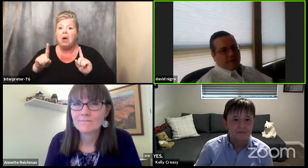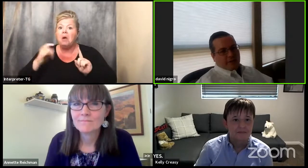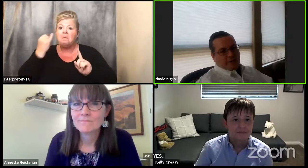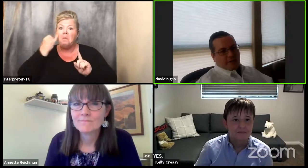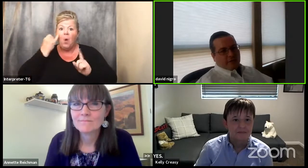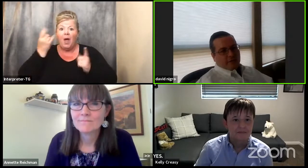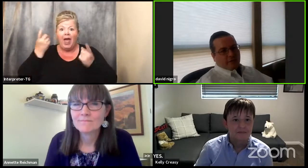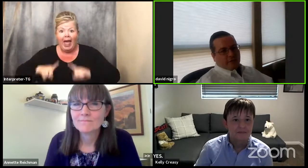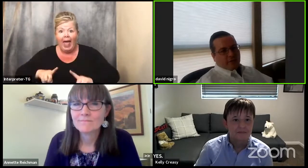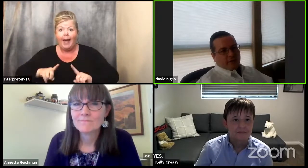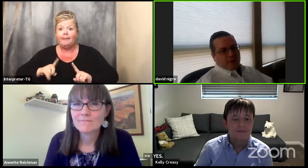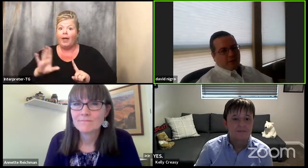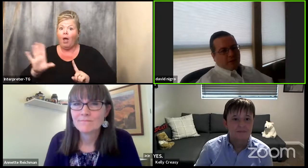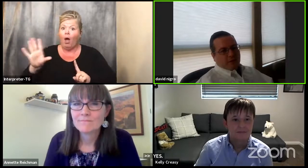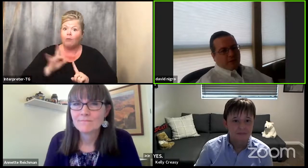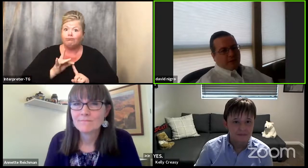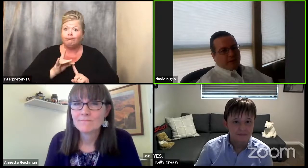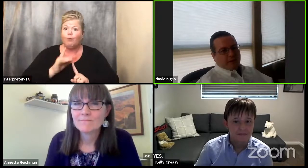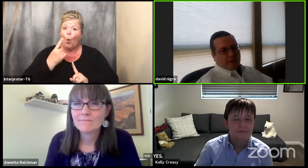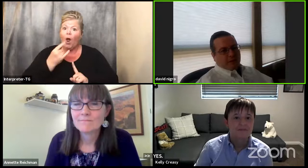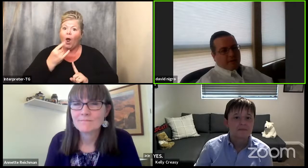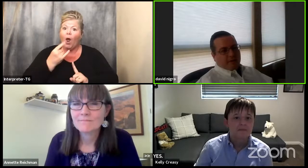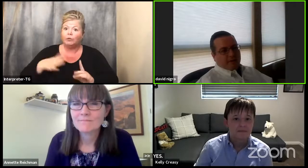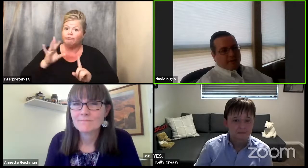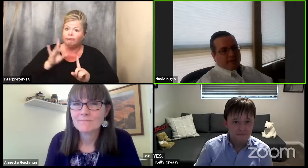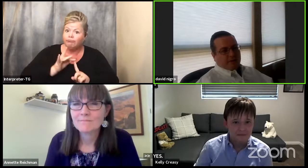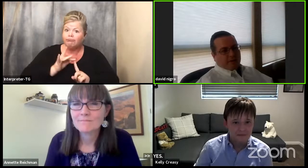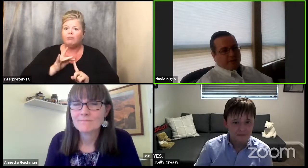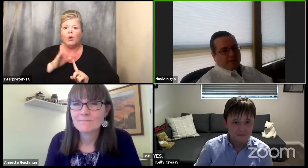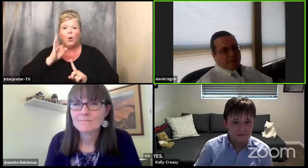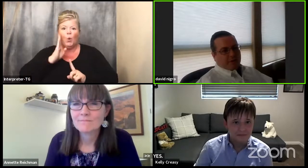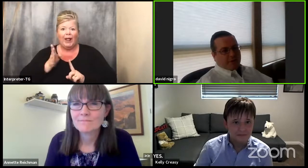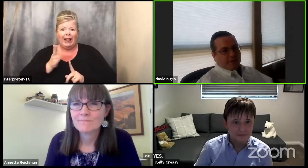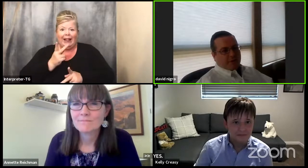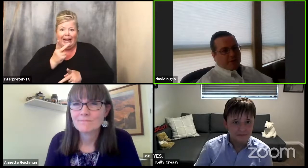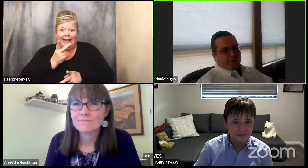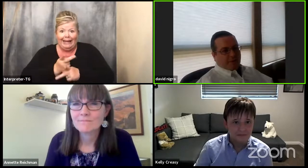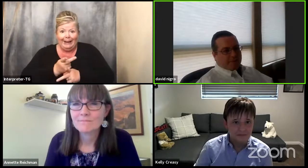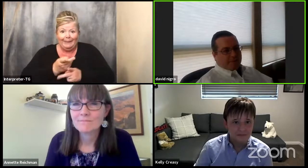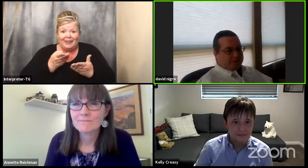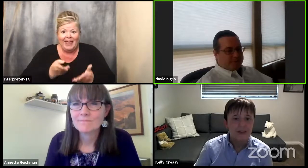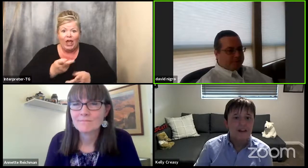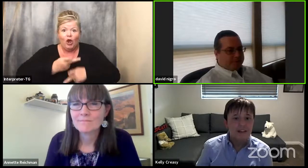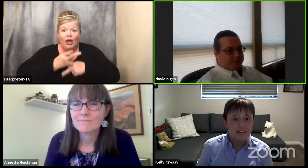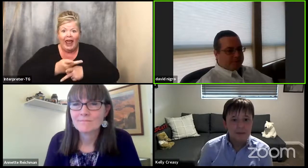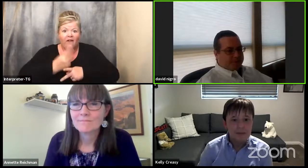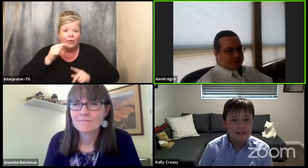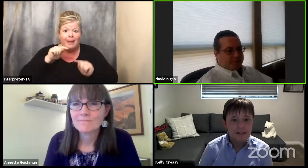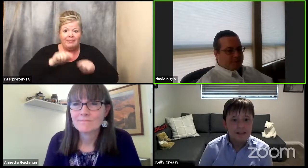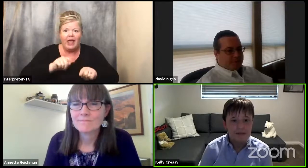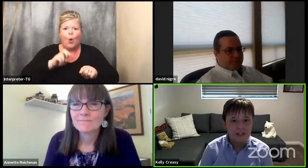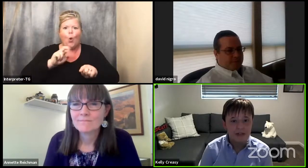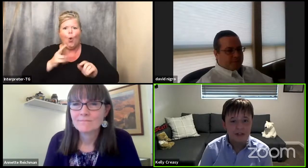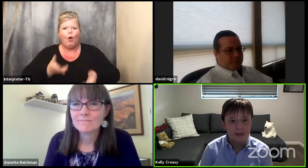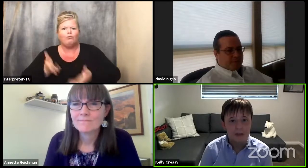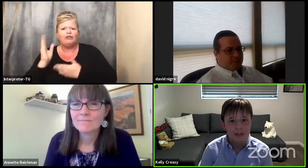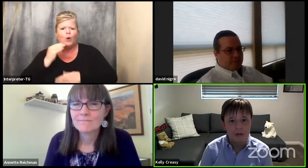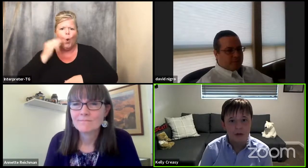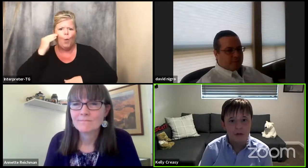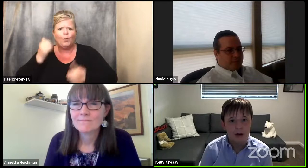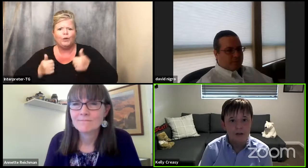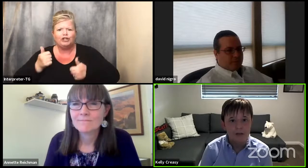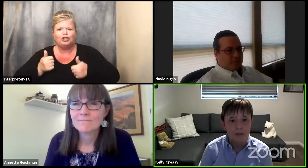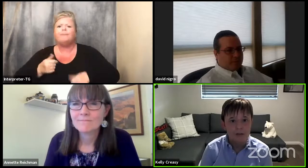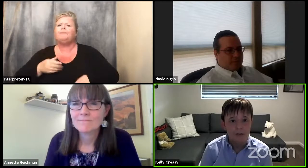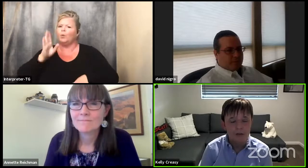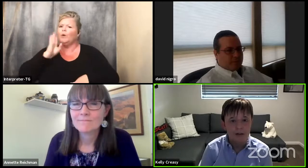be cared for in the dorms, or are they going to be safely transported to home? They would be safely transported to